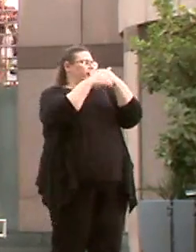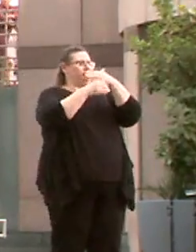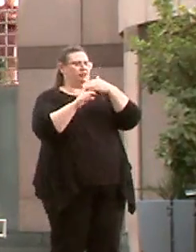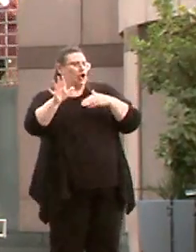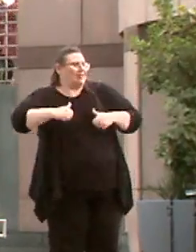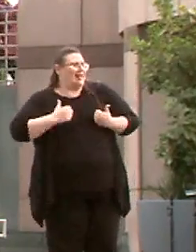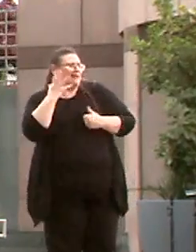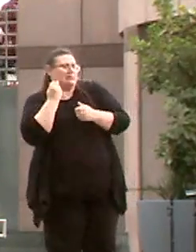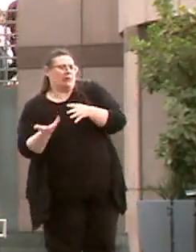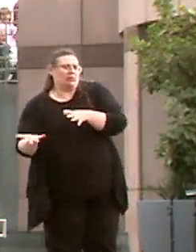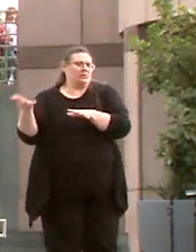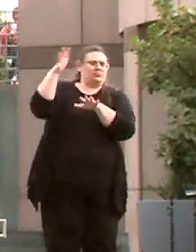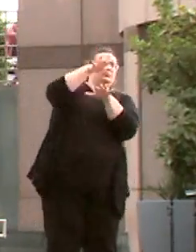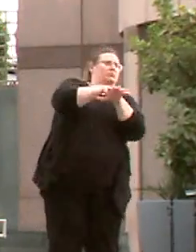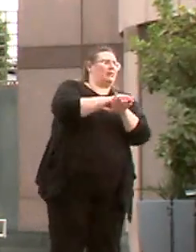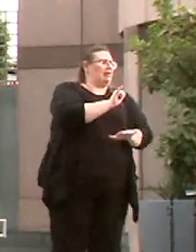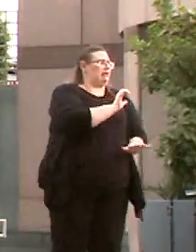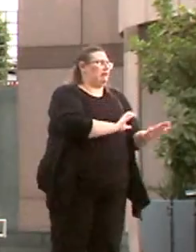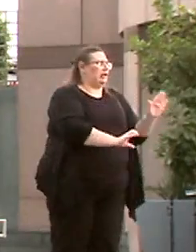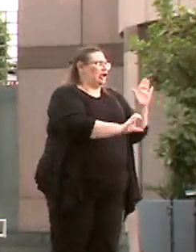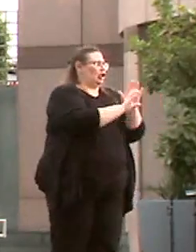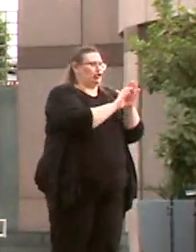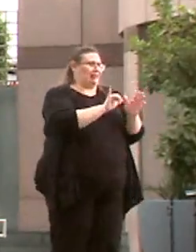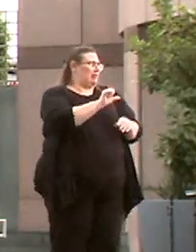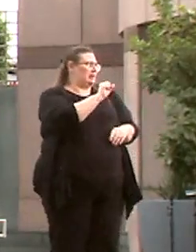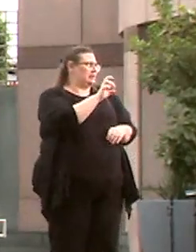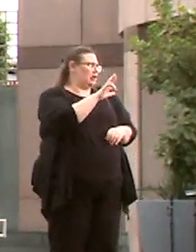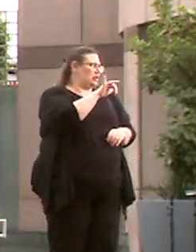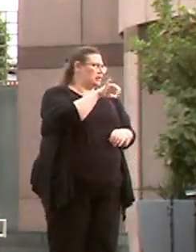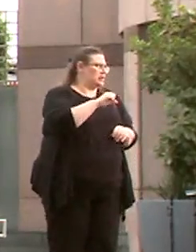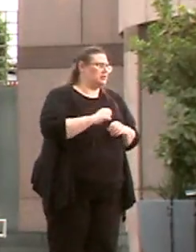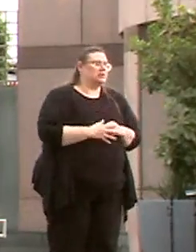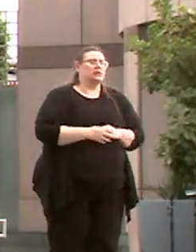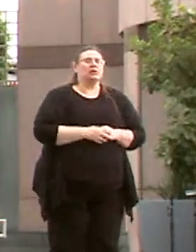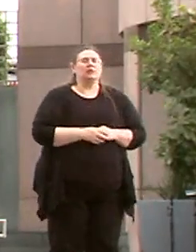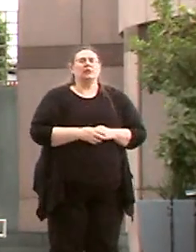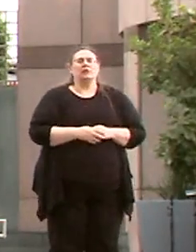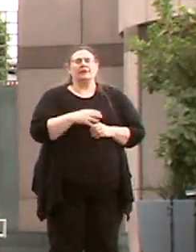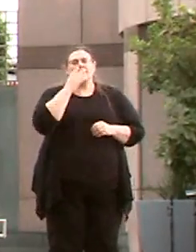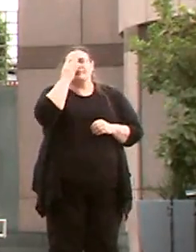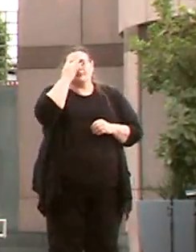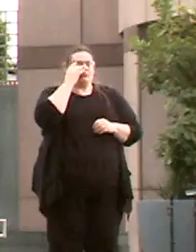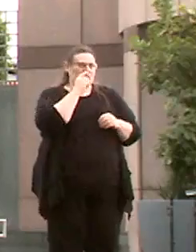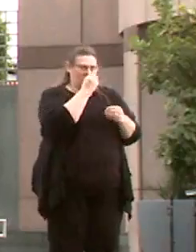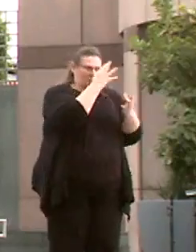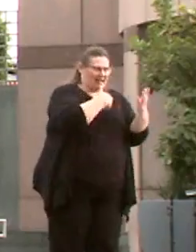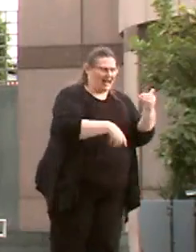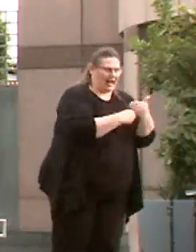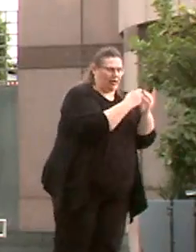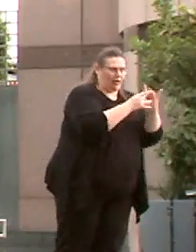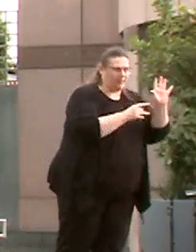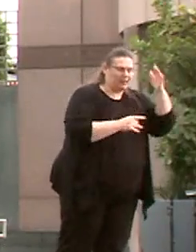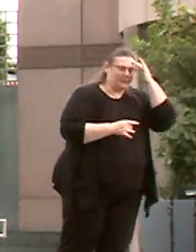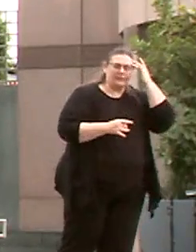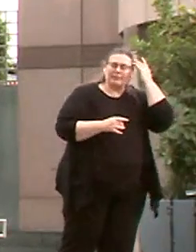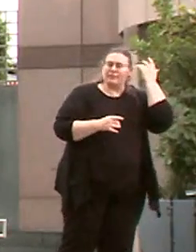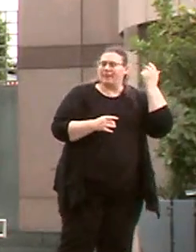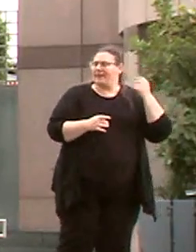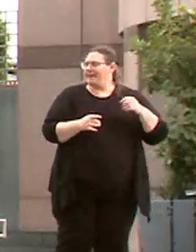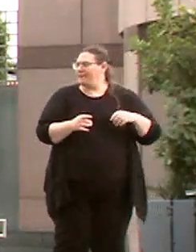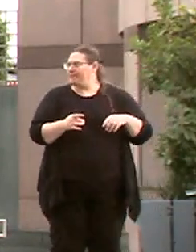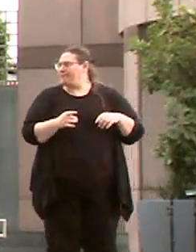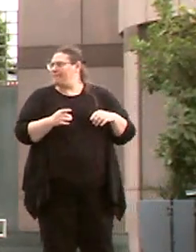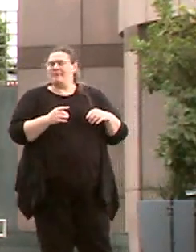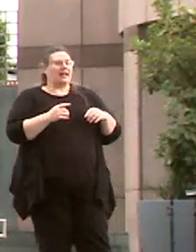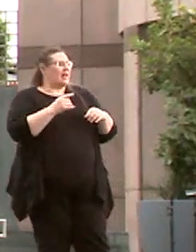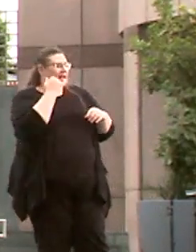lived experiences to that character and the series as a whole. And just quick addition to that, and spoiler alert for anybody